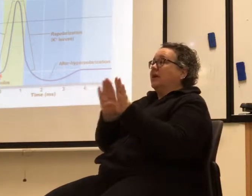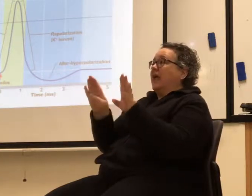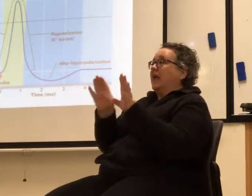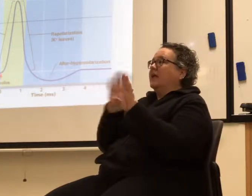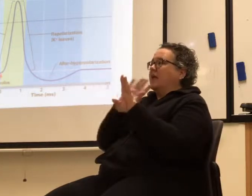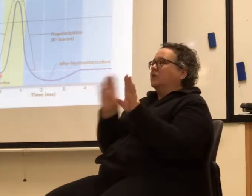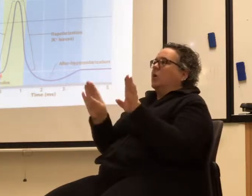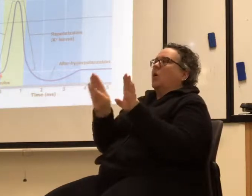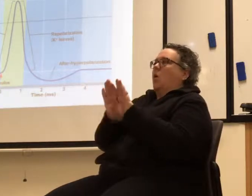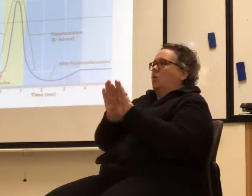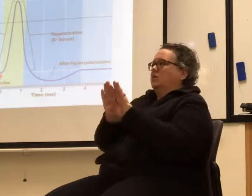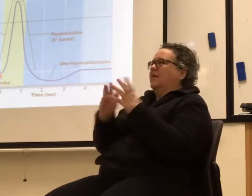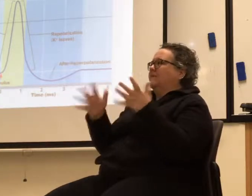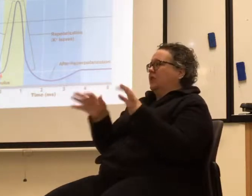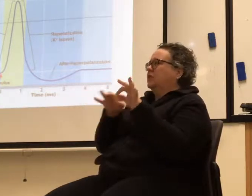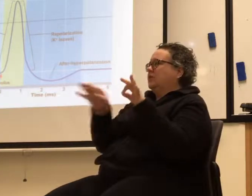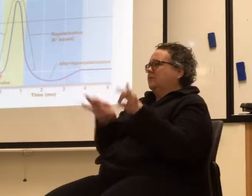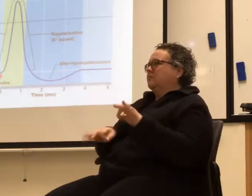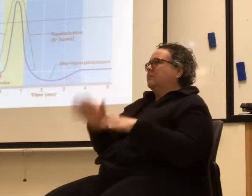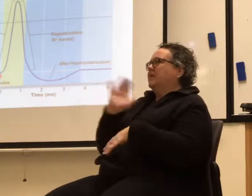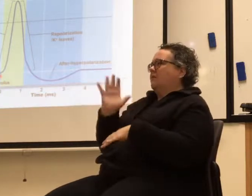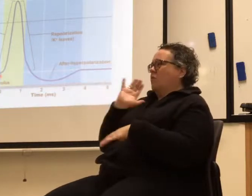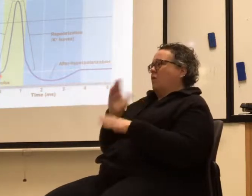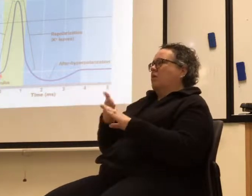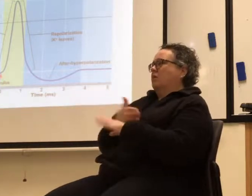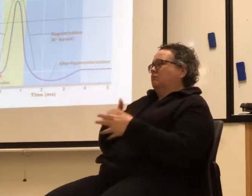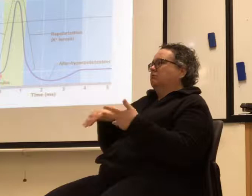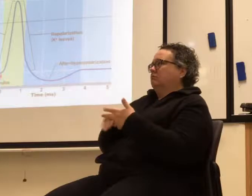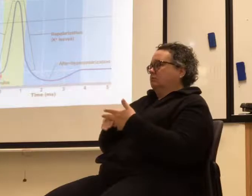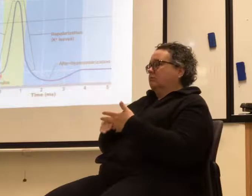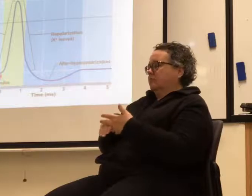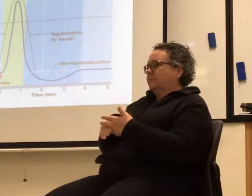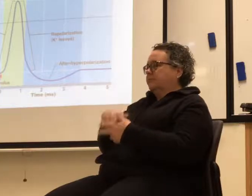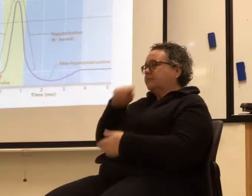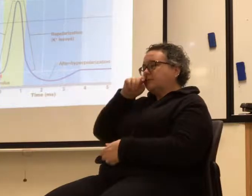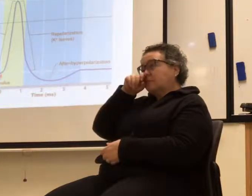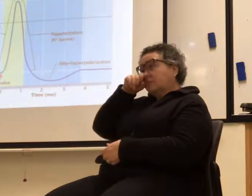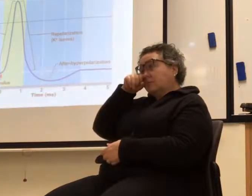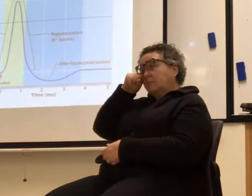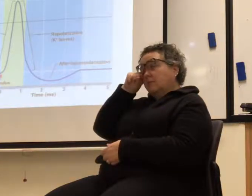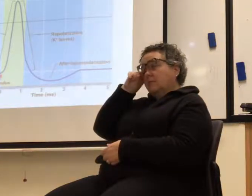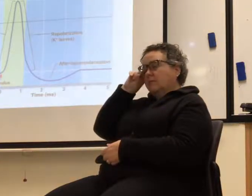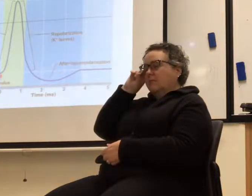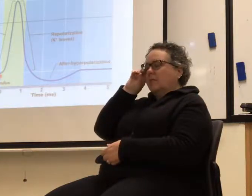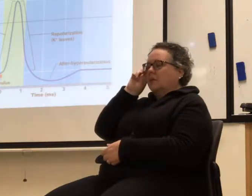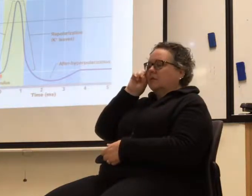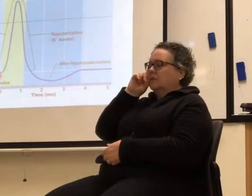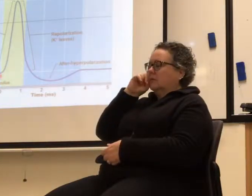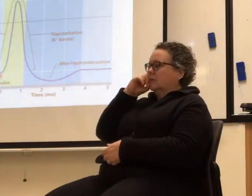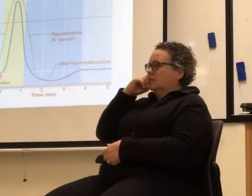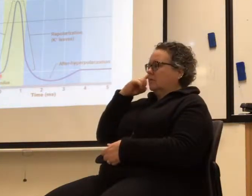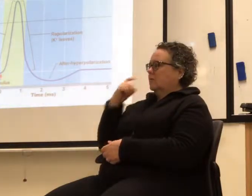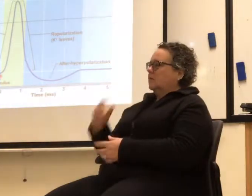that before the break. And so, what let me kind of see if I can draw this here.